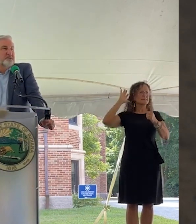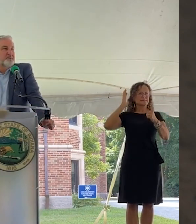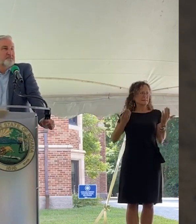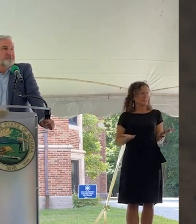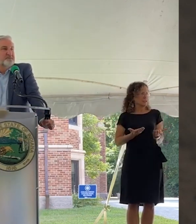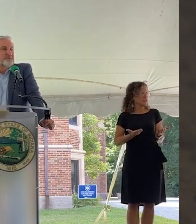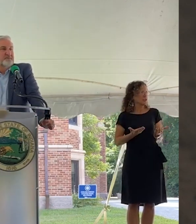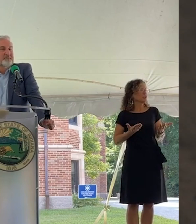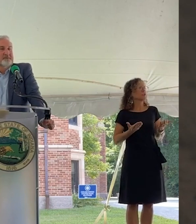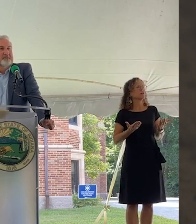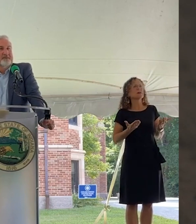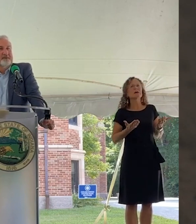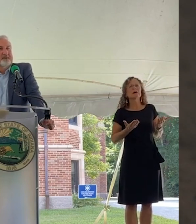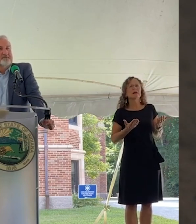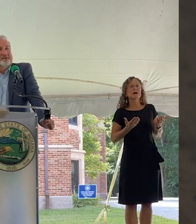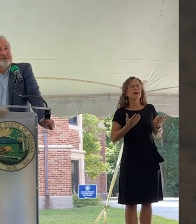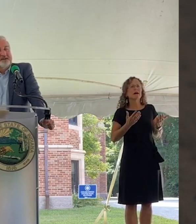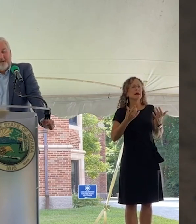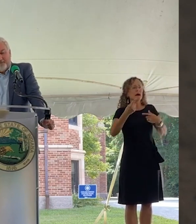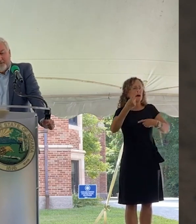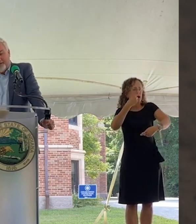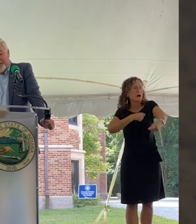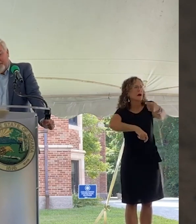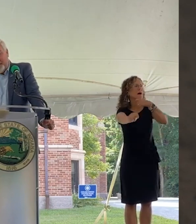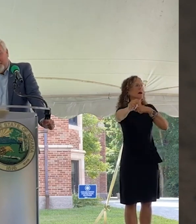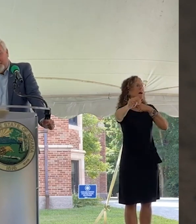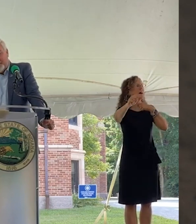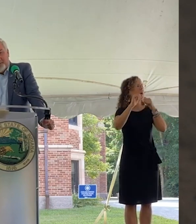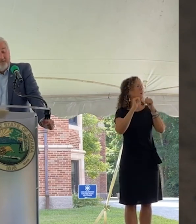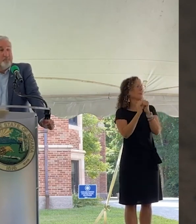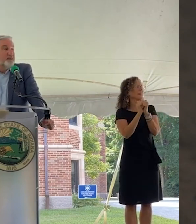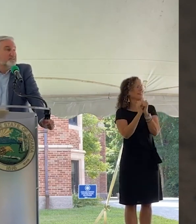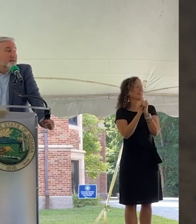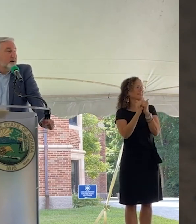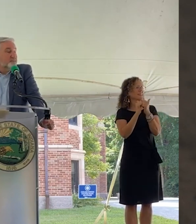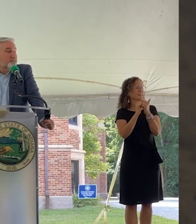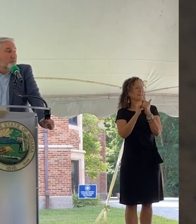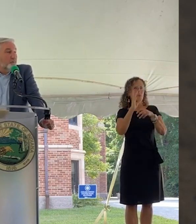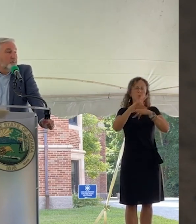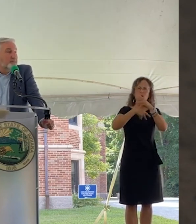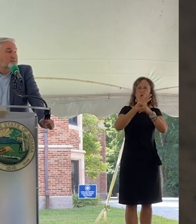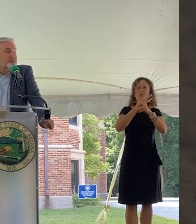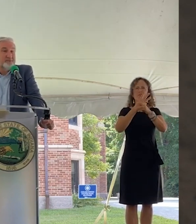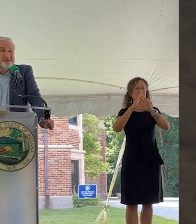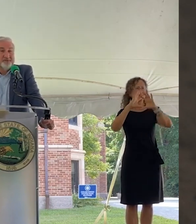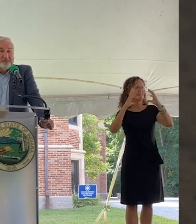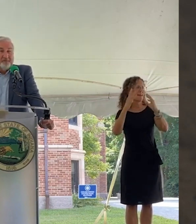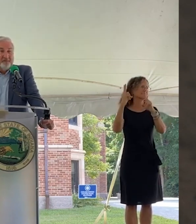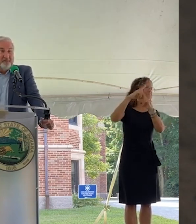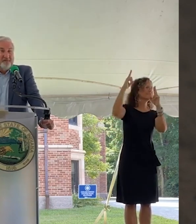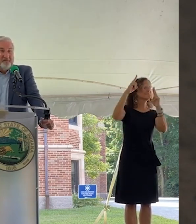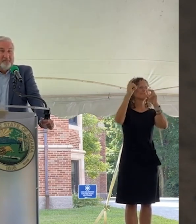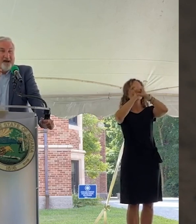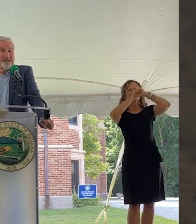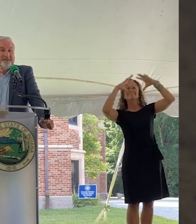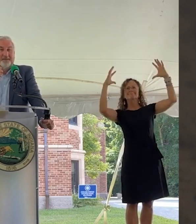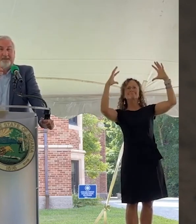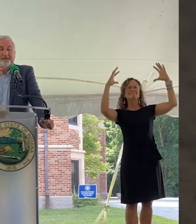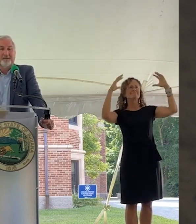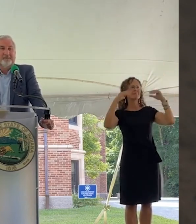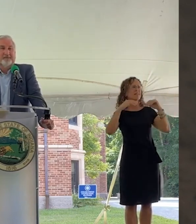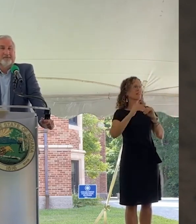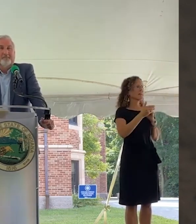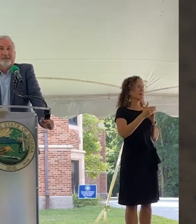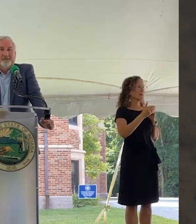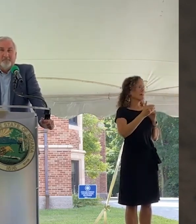that resonate with the mission of today. When I think about the rest stops and the welcoming centers that are